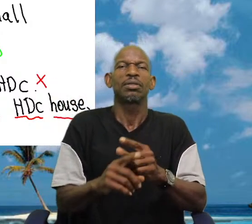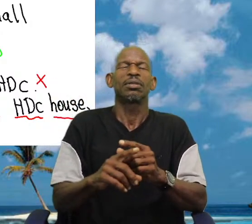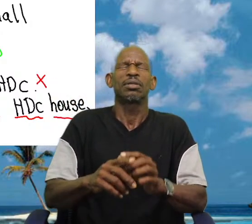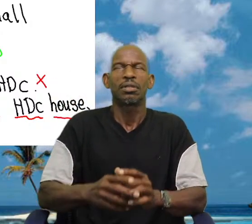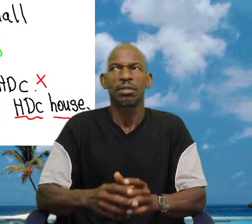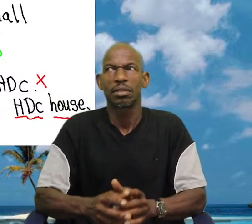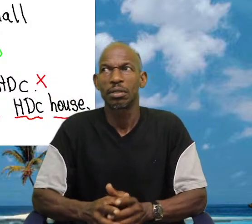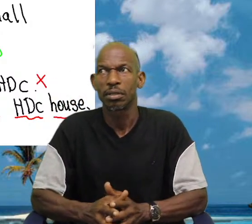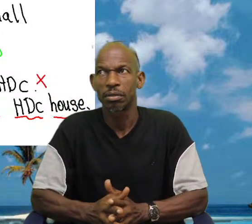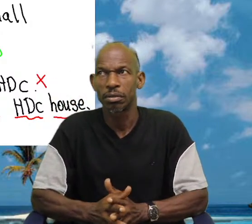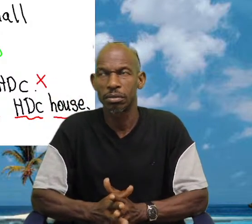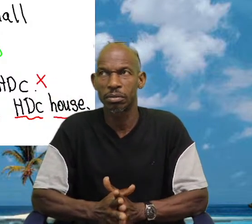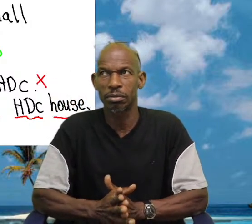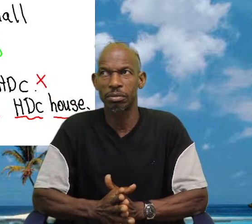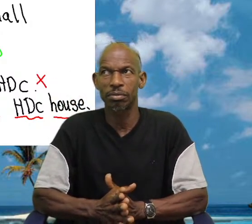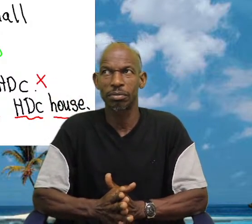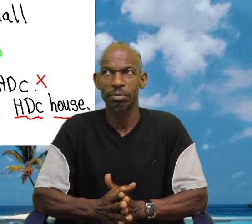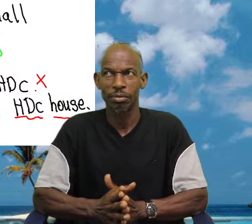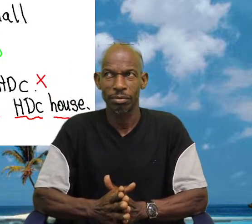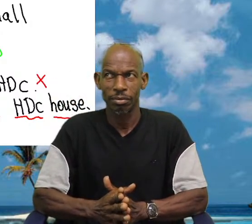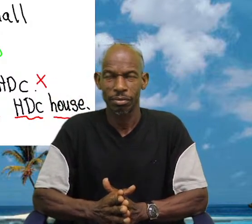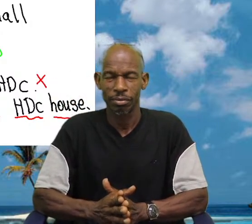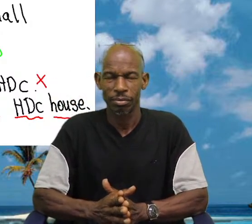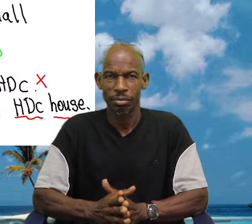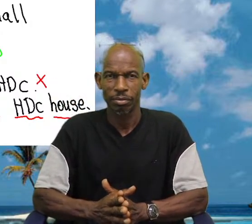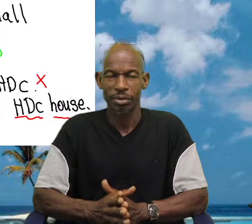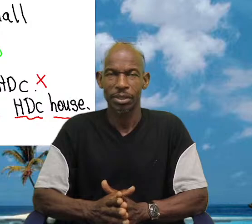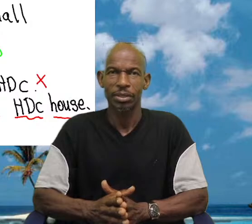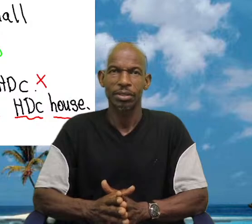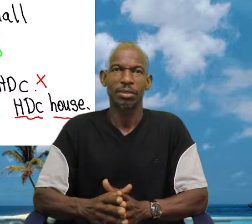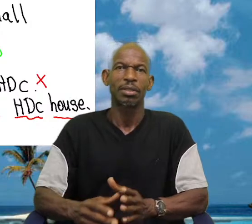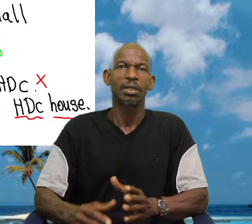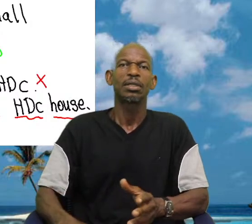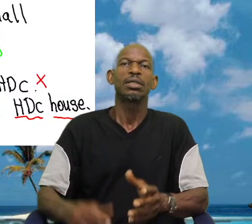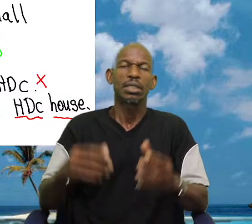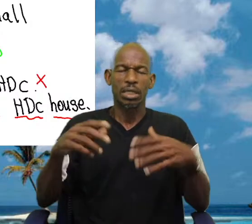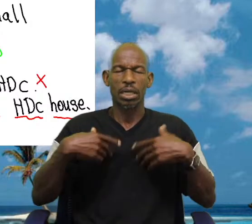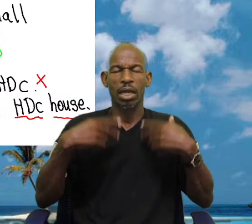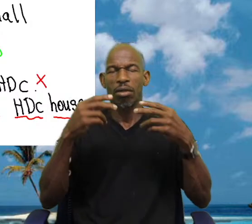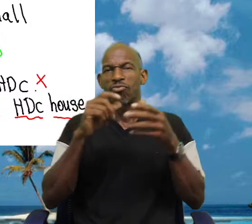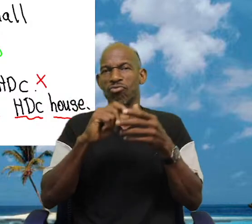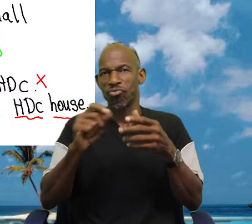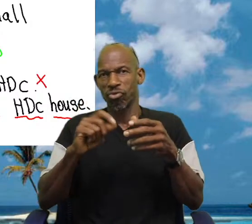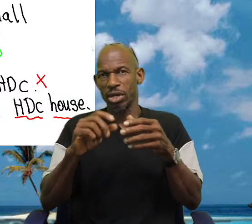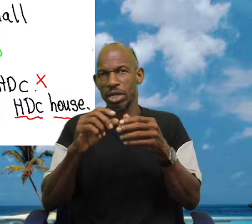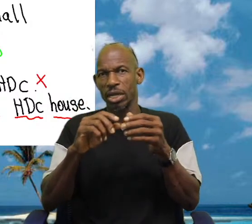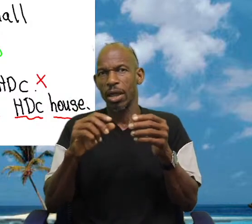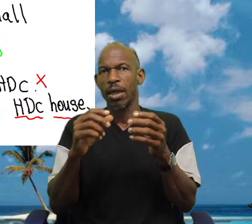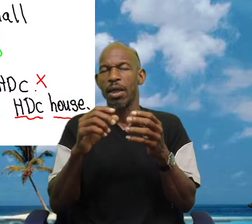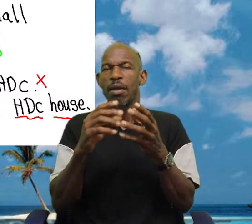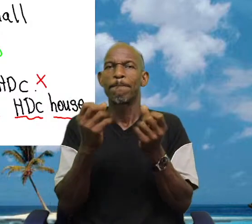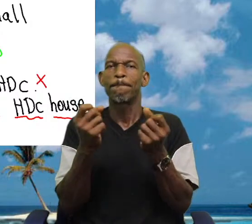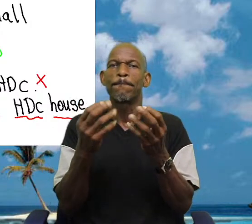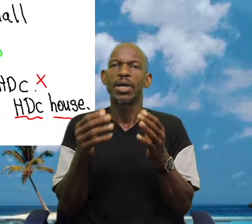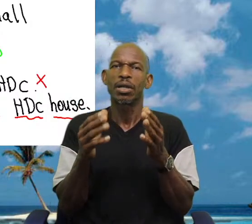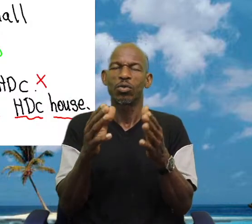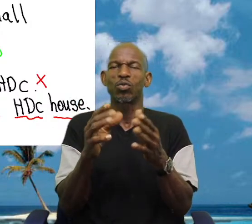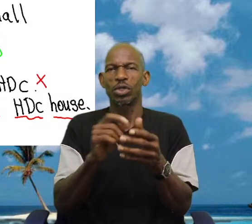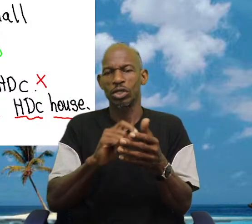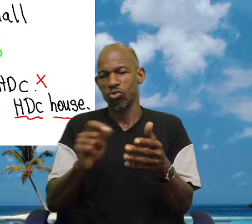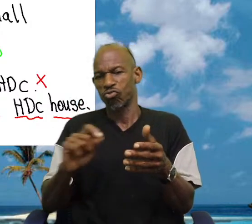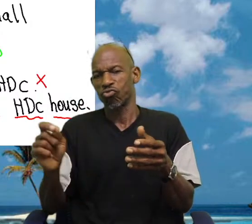The same way there are many ways of writing sentences, there are many ways a